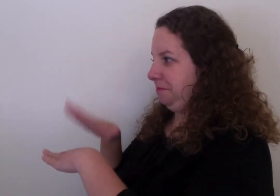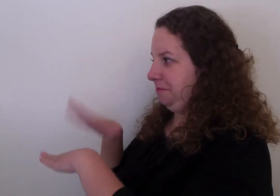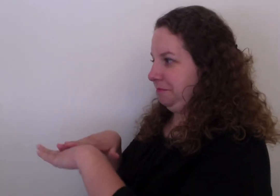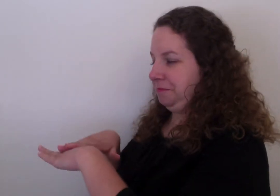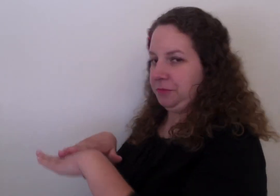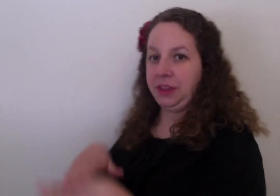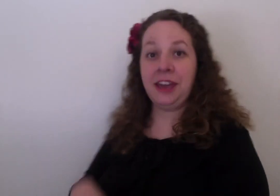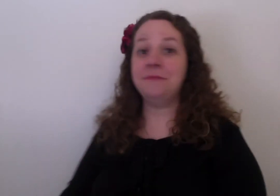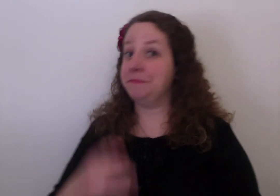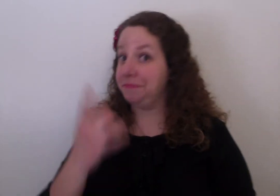Okay.